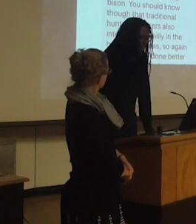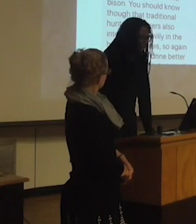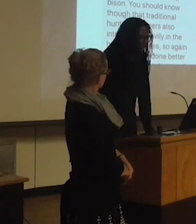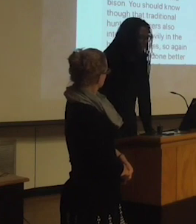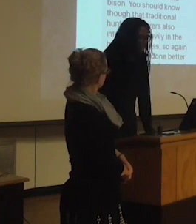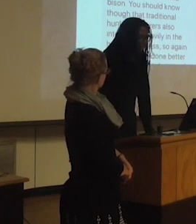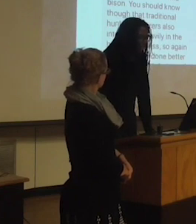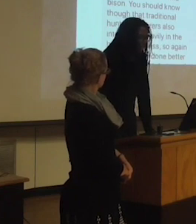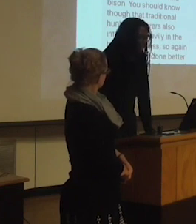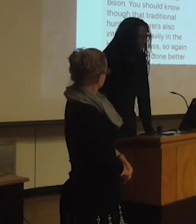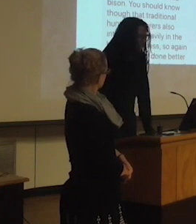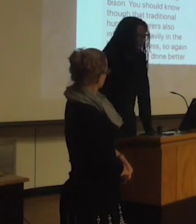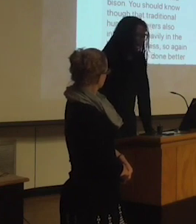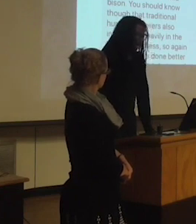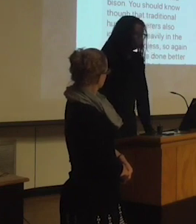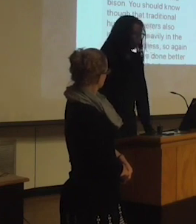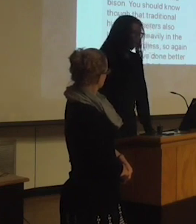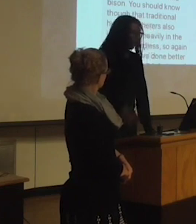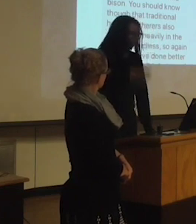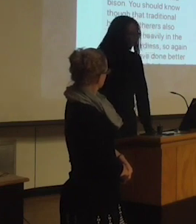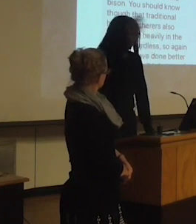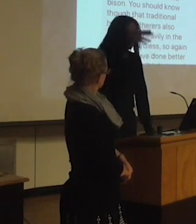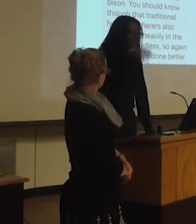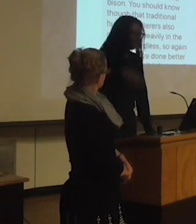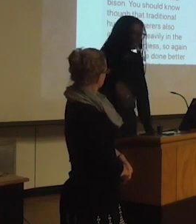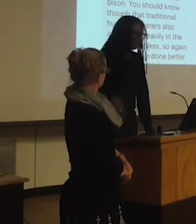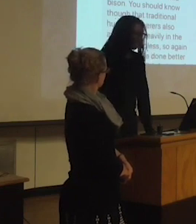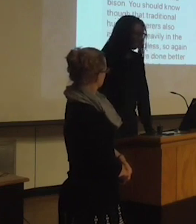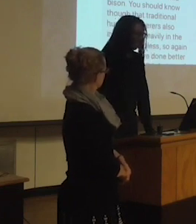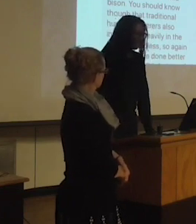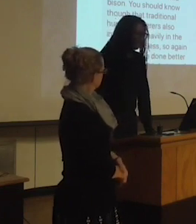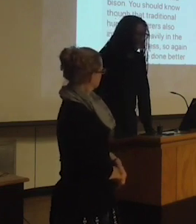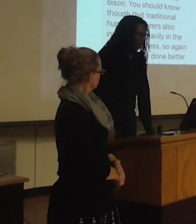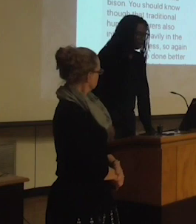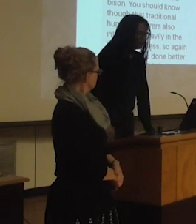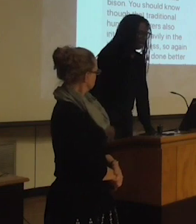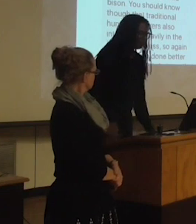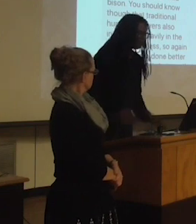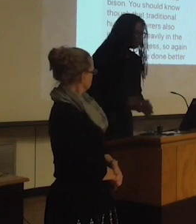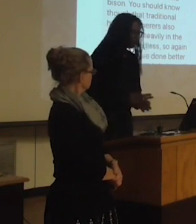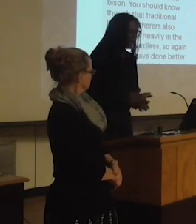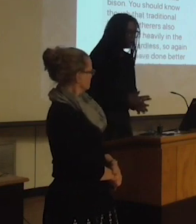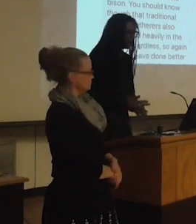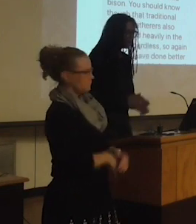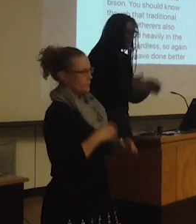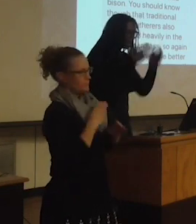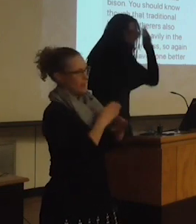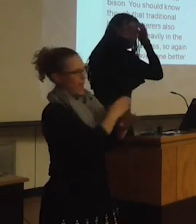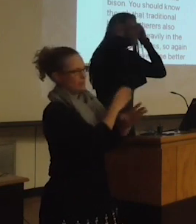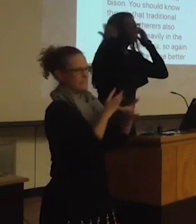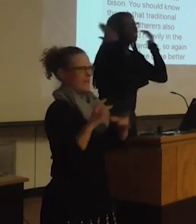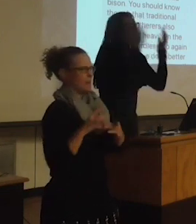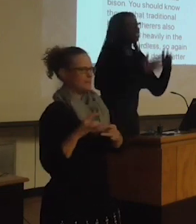produce, et cetera, you will. Farm Girl Fitness, I suggest you block these commenters. They have nothing but bad faith attacks. Now, to